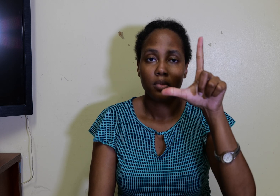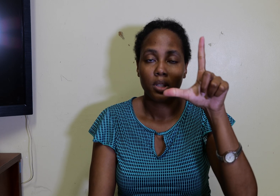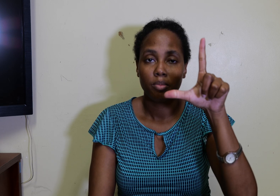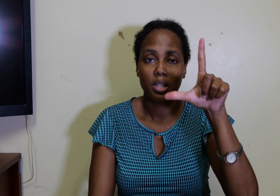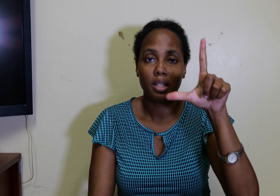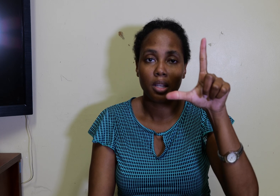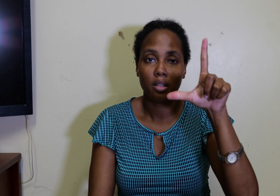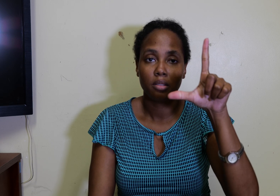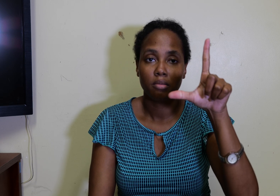Make the letter L.